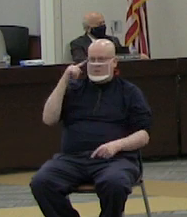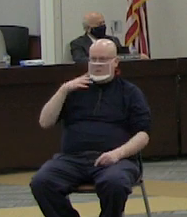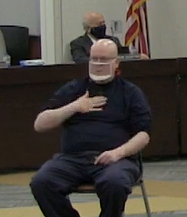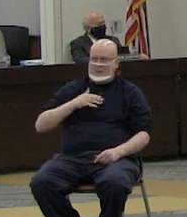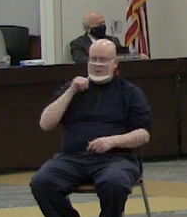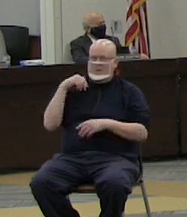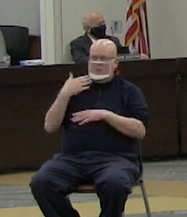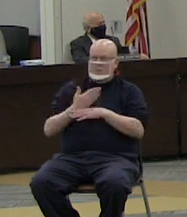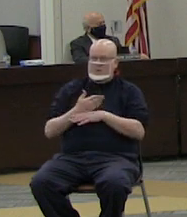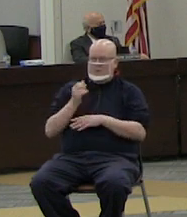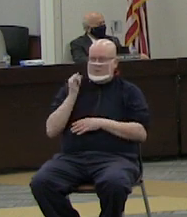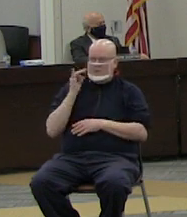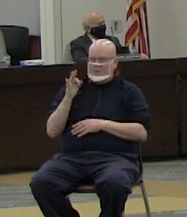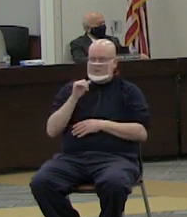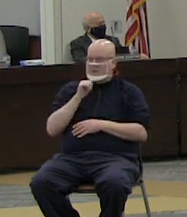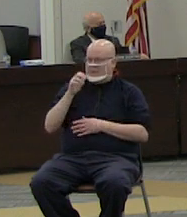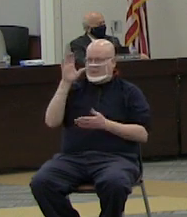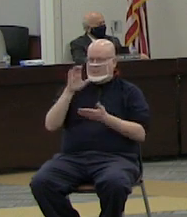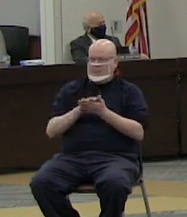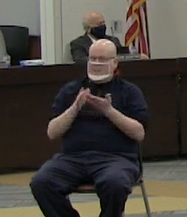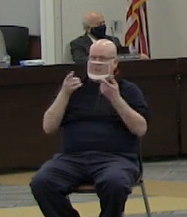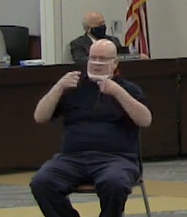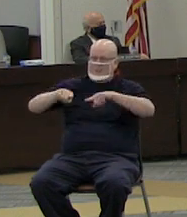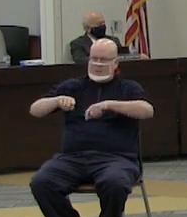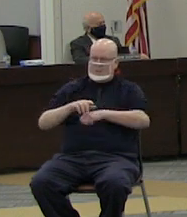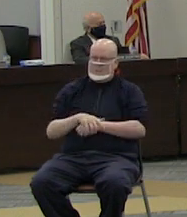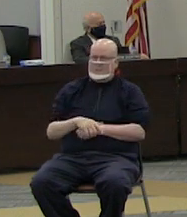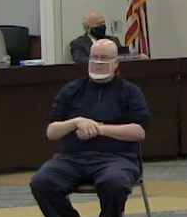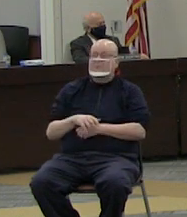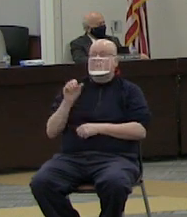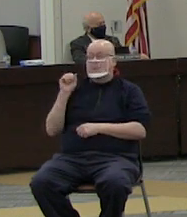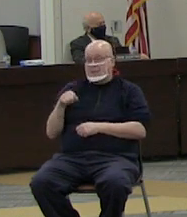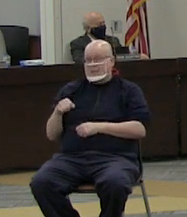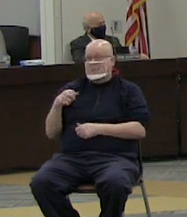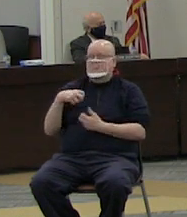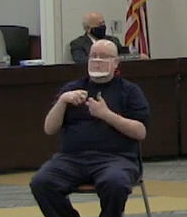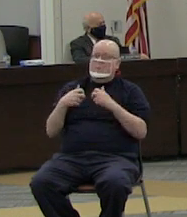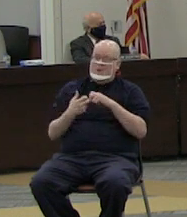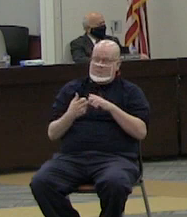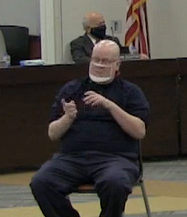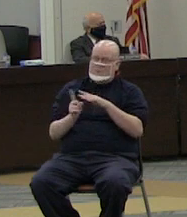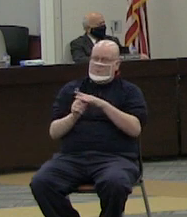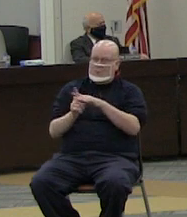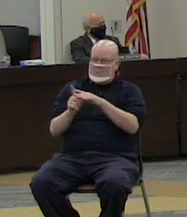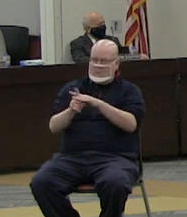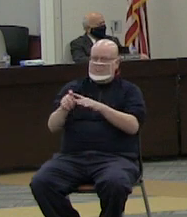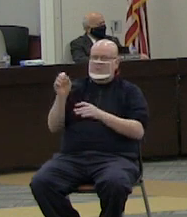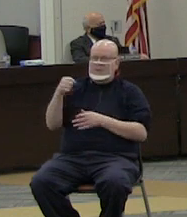that that was going to happen. We're gonna have bumps along the way, as somebody suggested, but